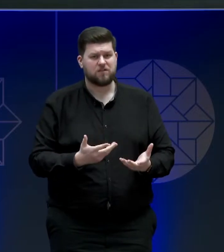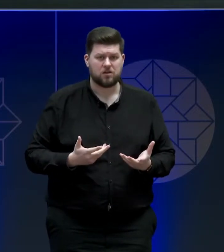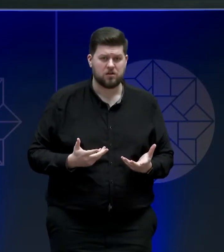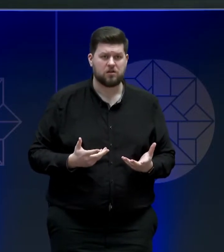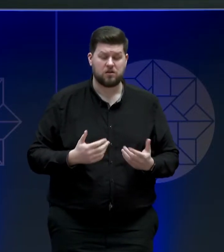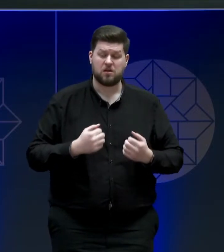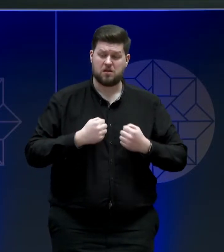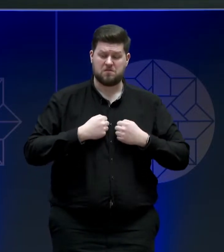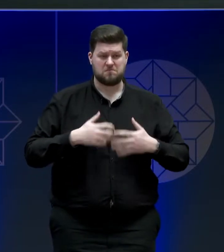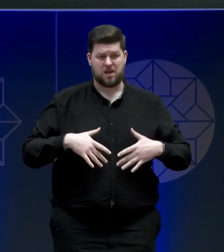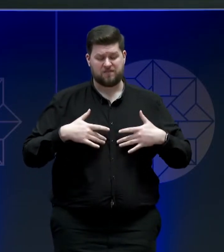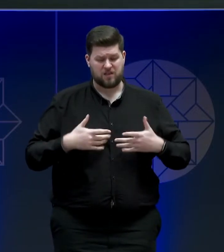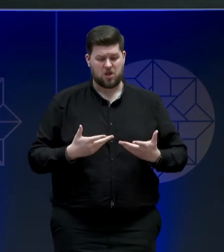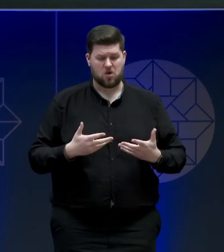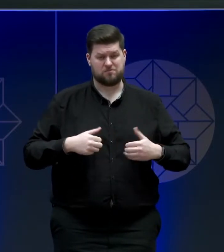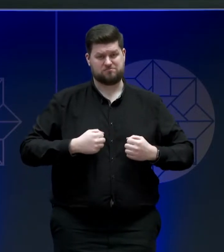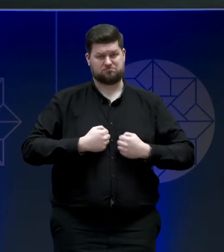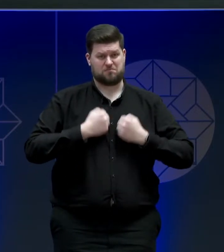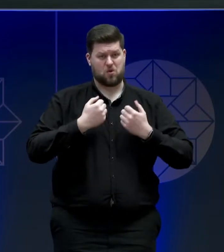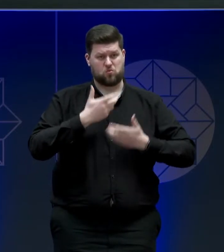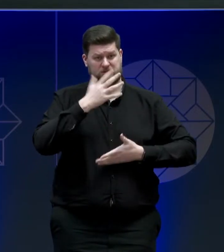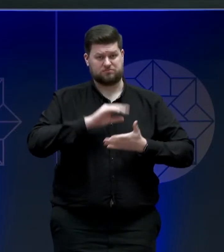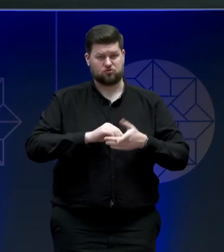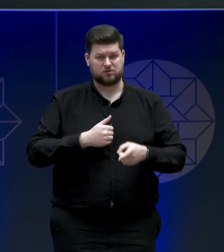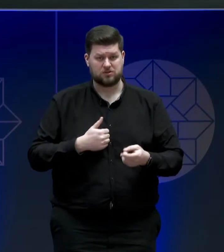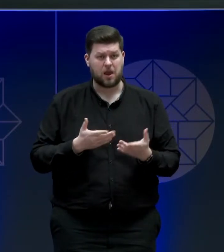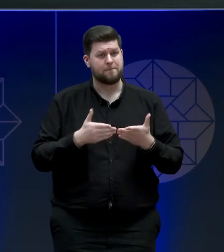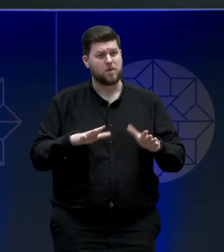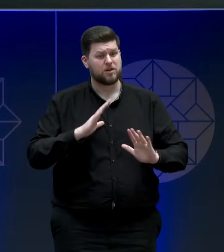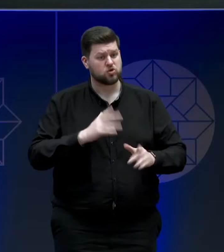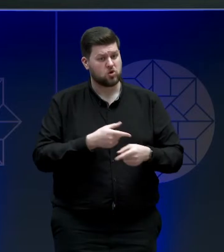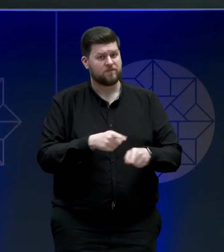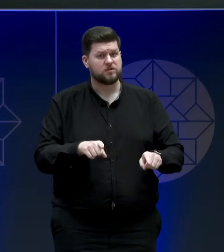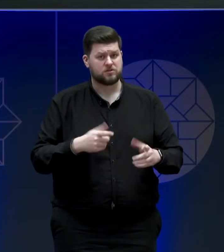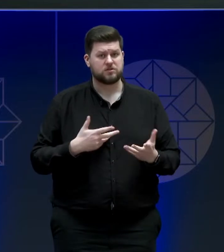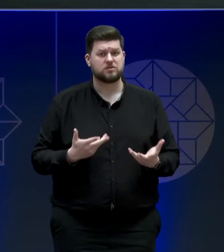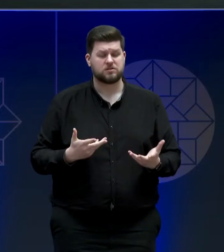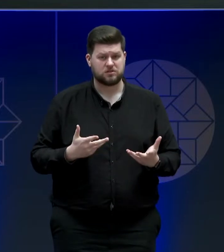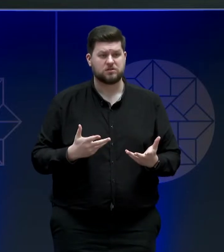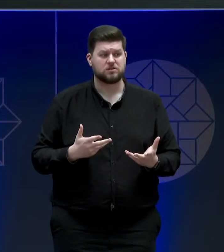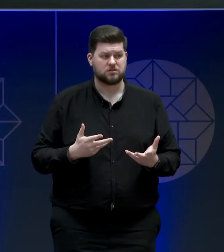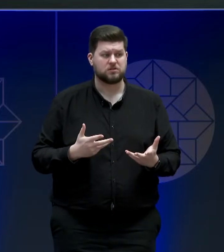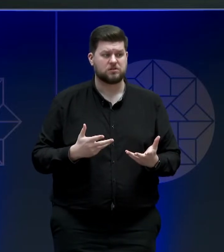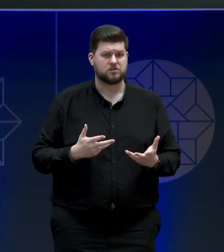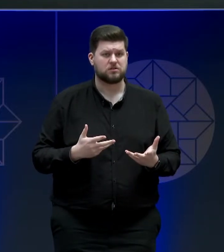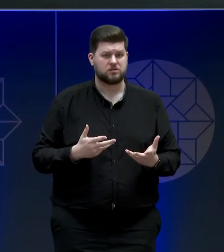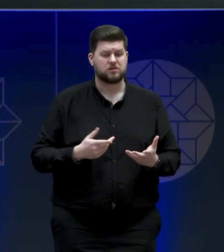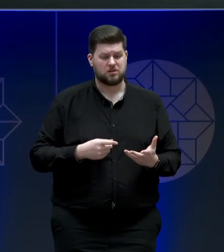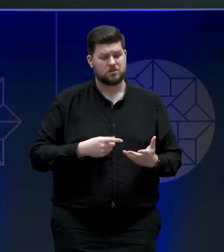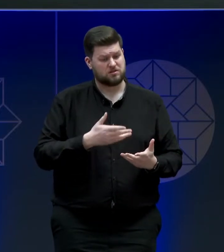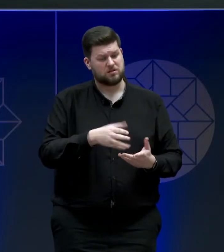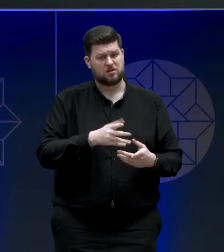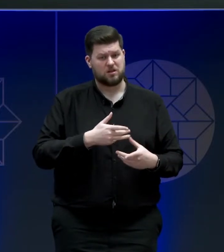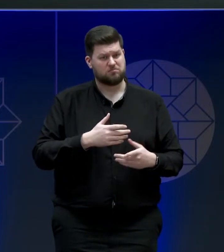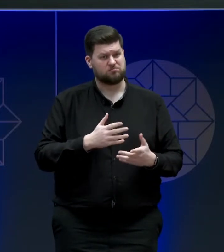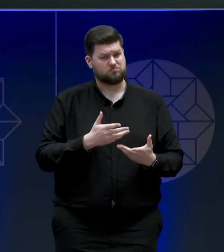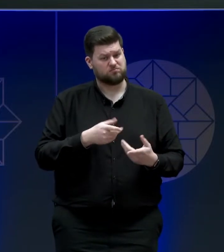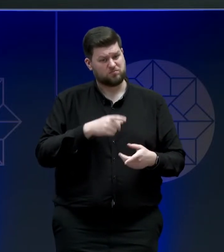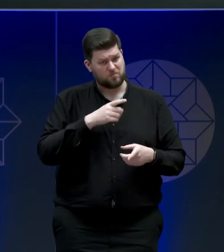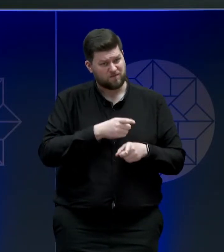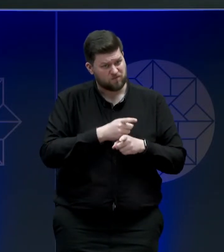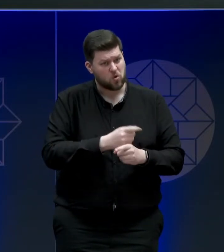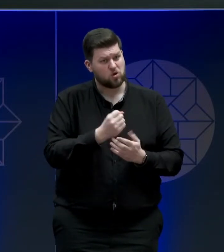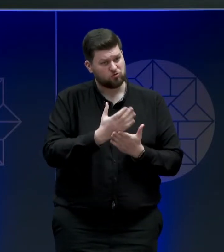my experience, is that public servants are very willing to do exactly that. Can I come